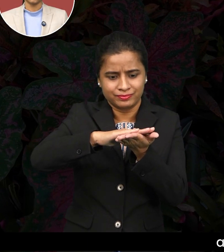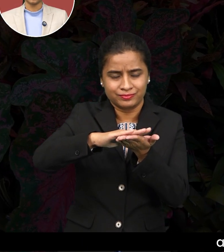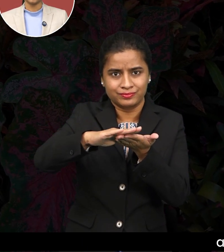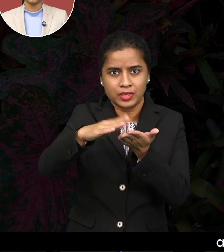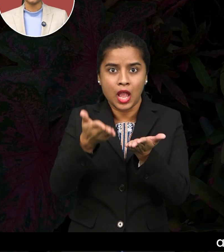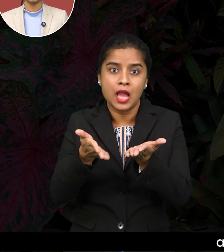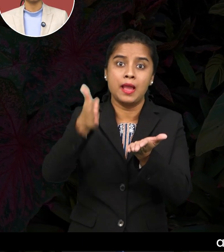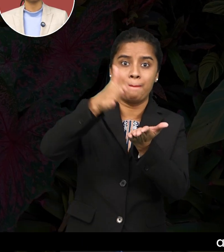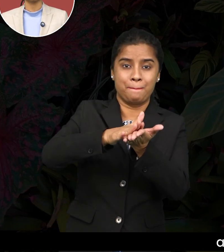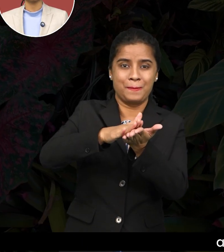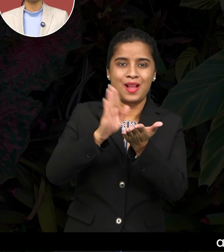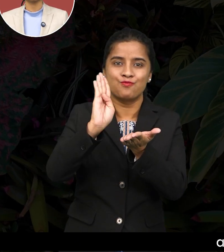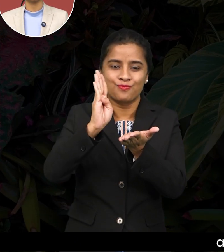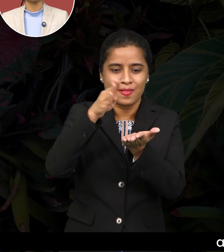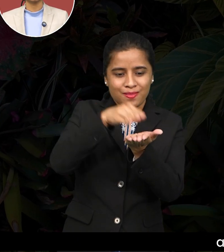leaf.